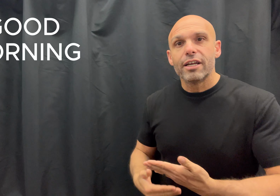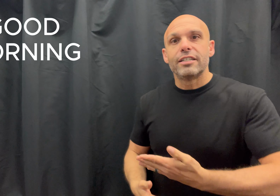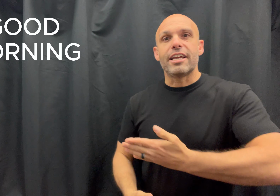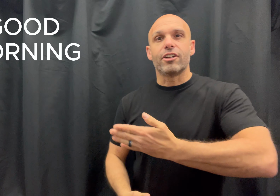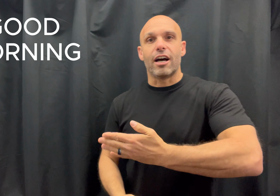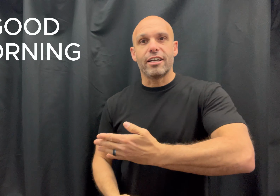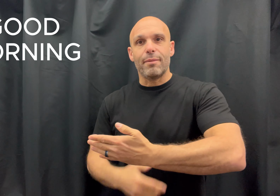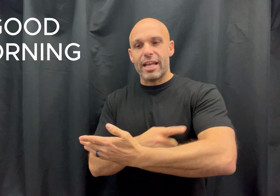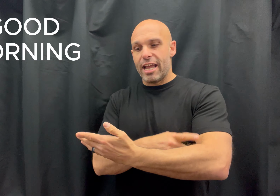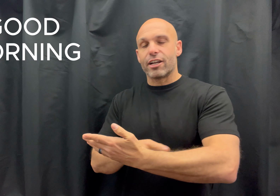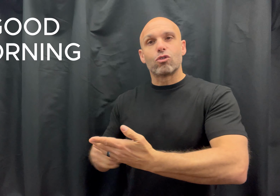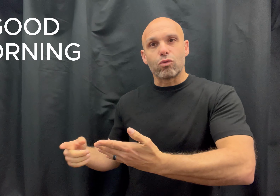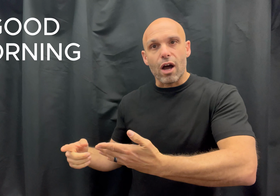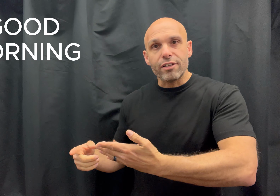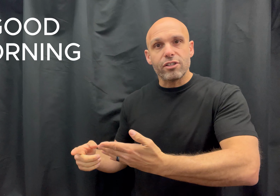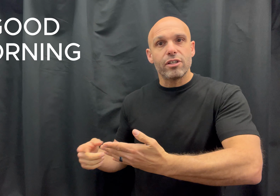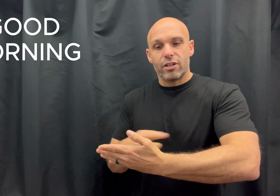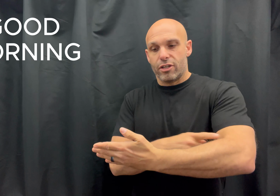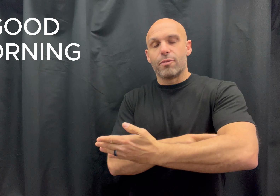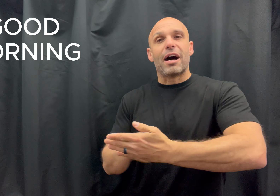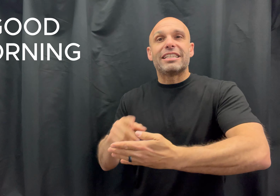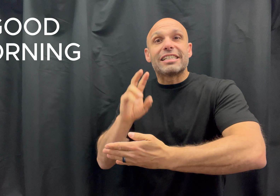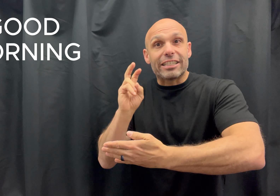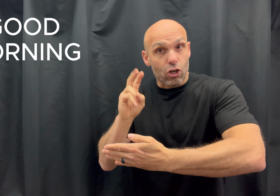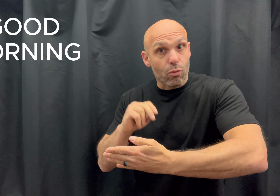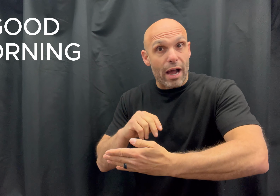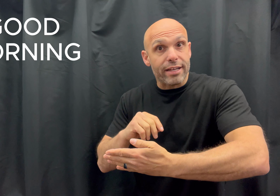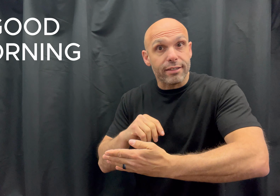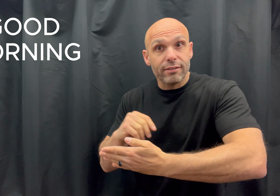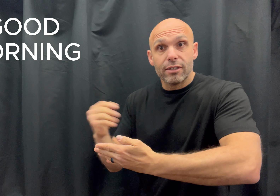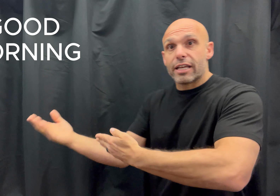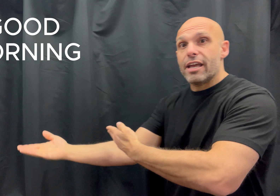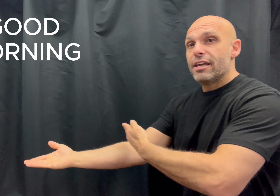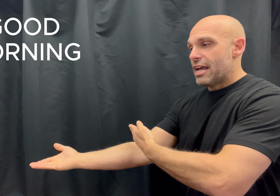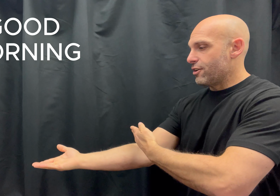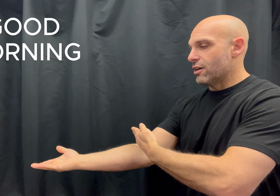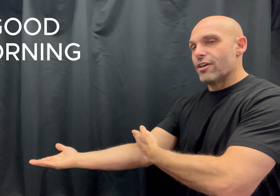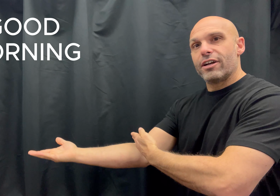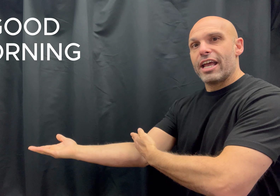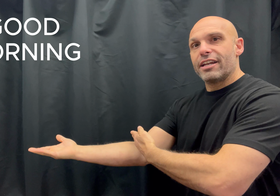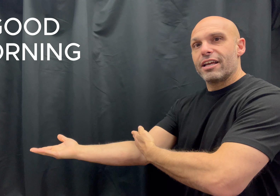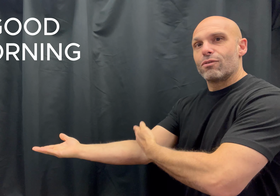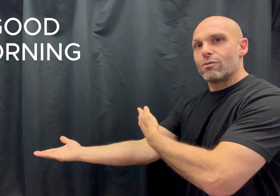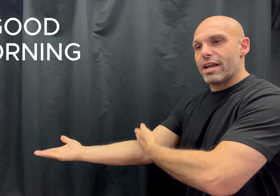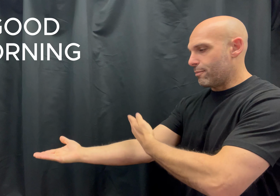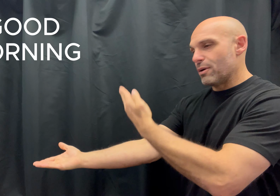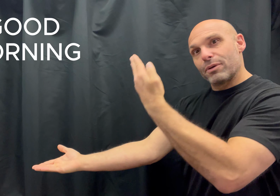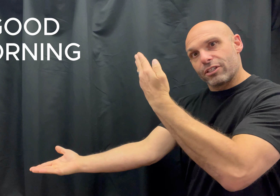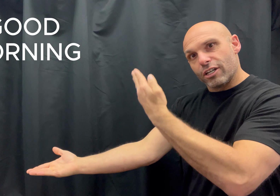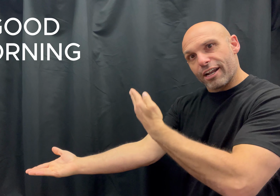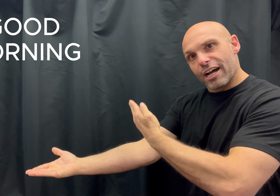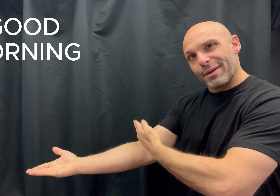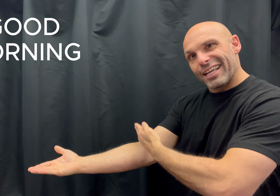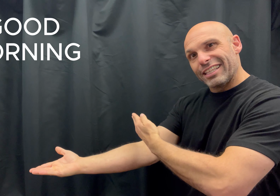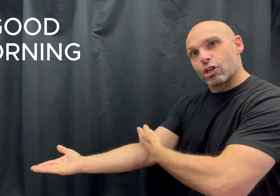take your non-dominant hand across your body. This is like the horizon, okay? And your other hand right here, put your non-dominant in the